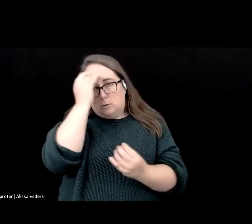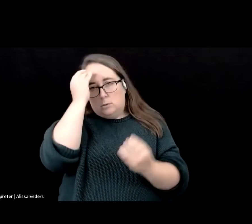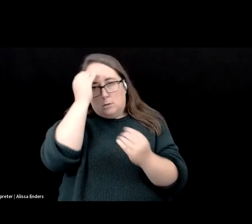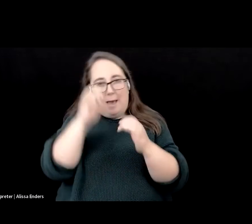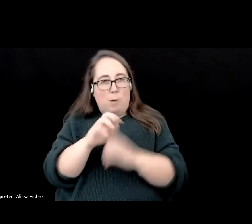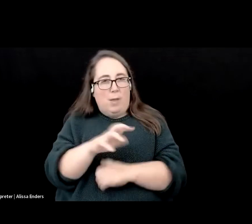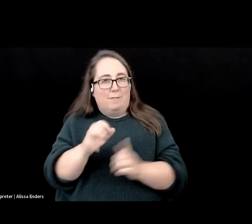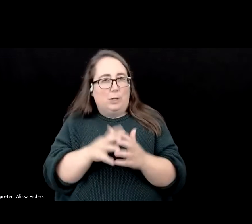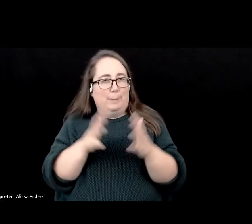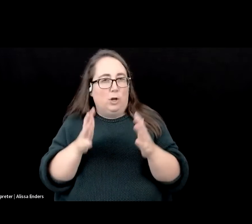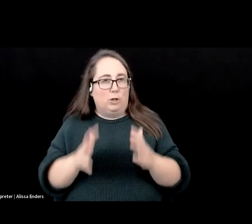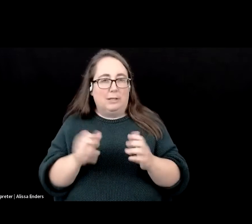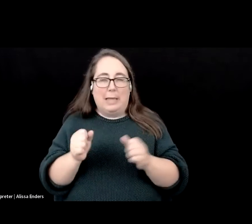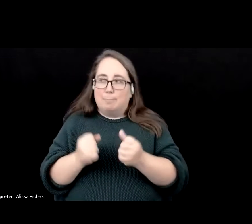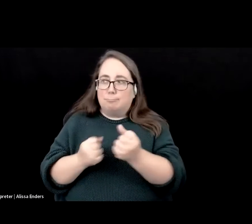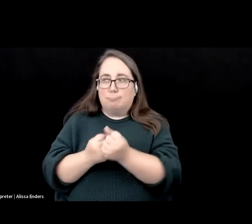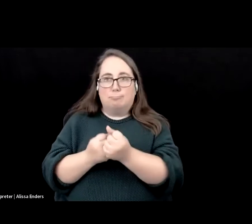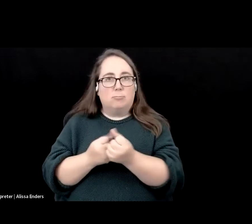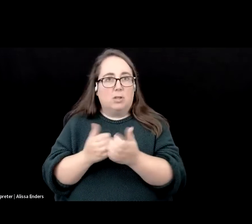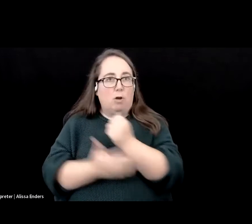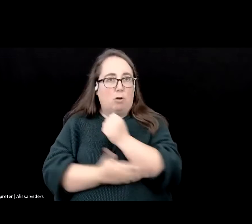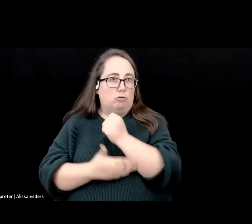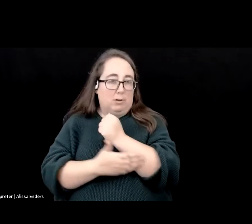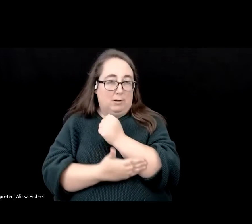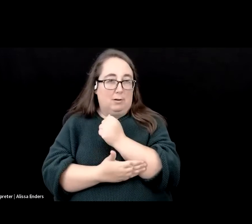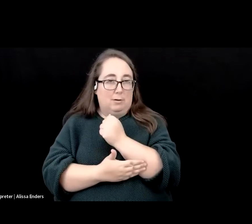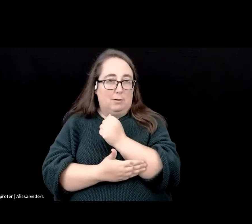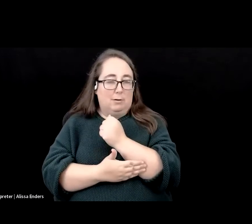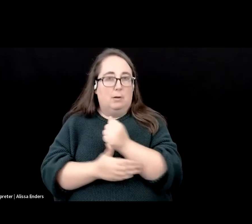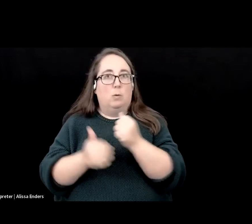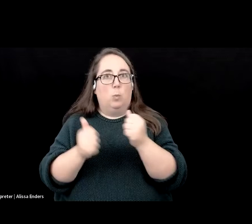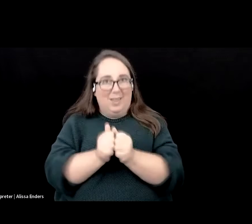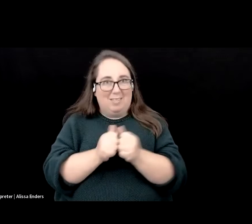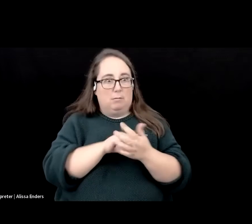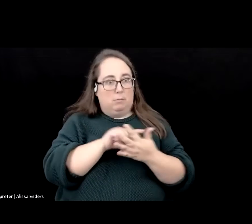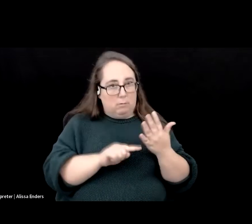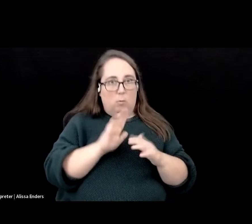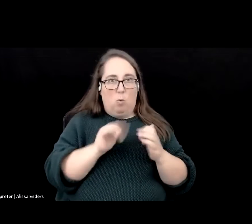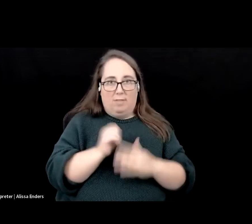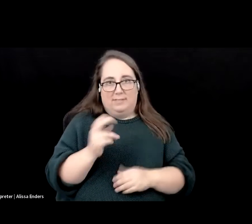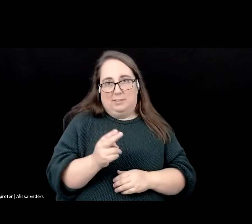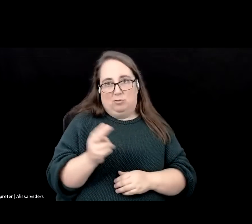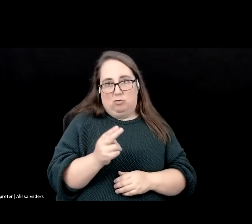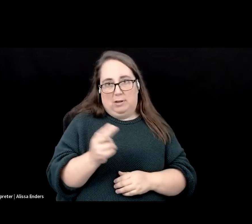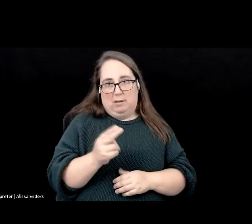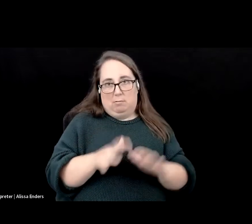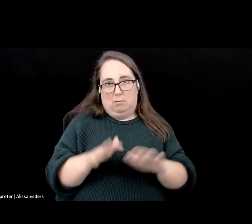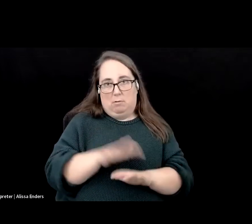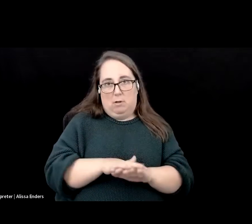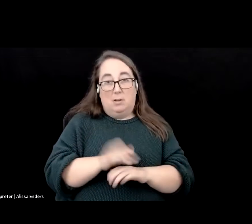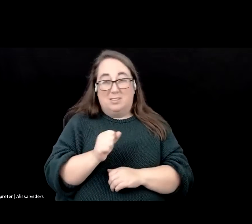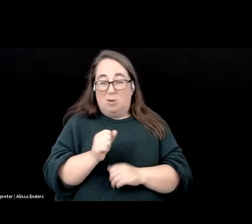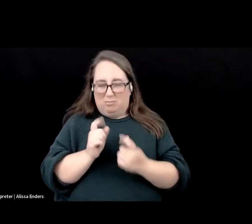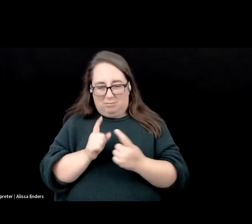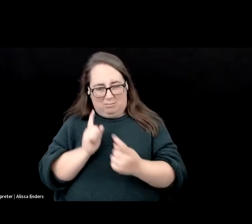African Americans can be patriotic in the face of all of this history. So the idea that it is somehow anti-American, I